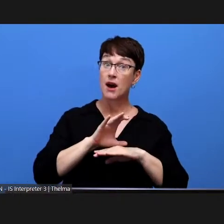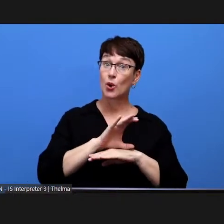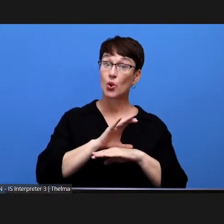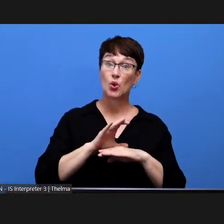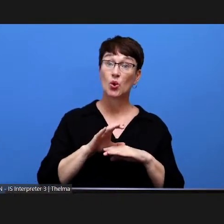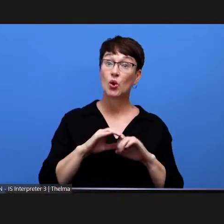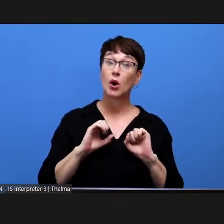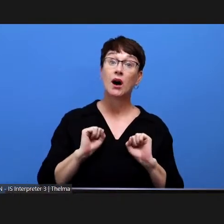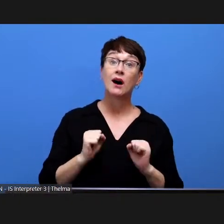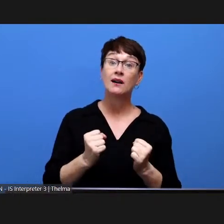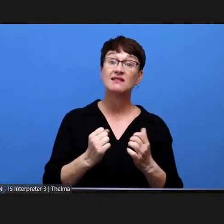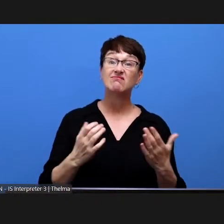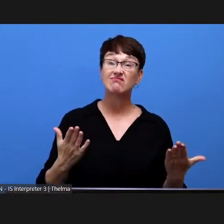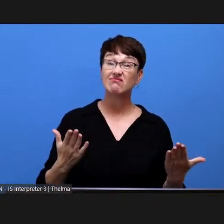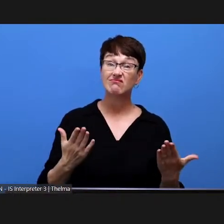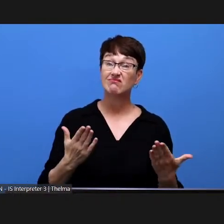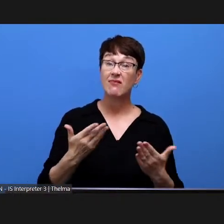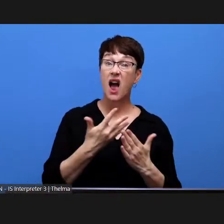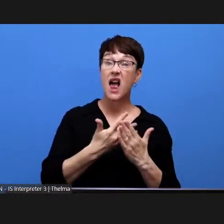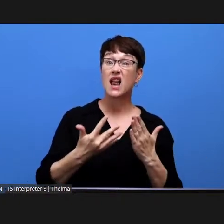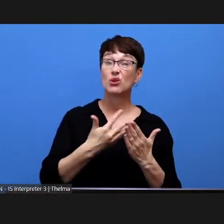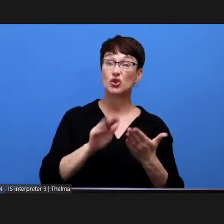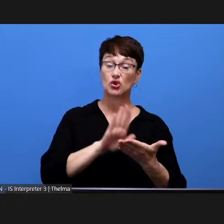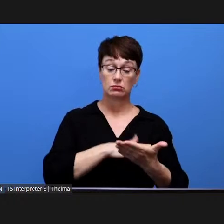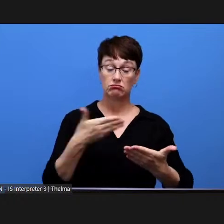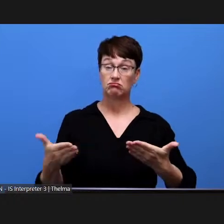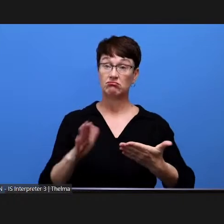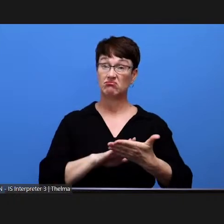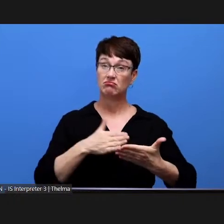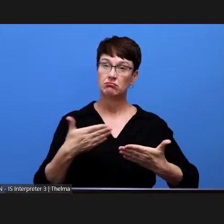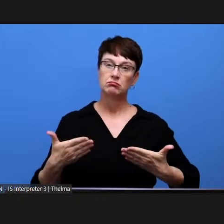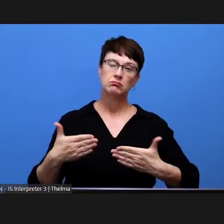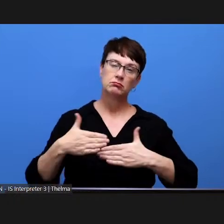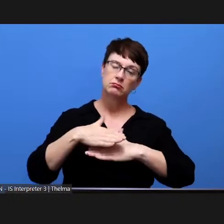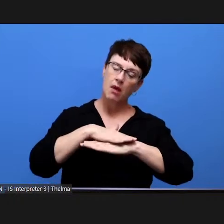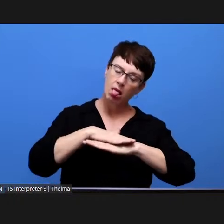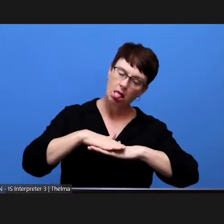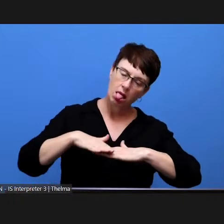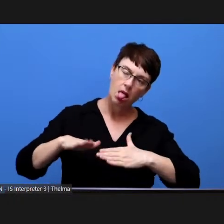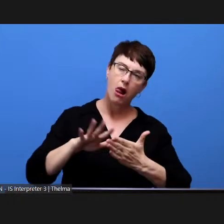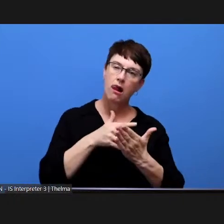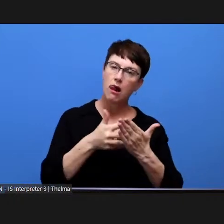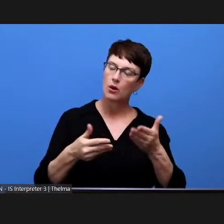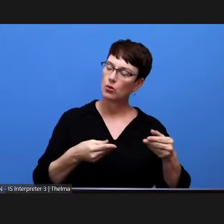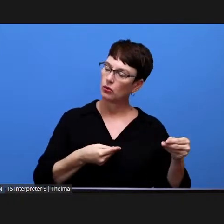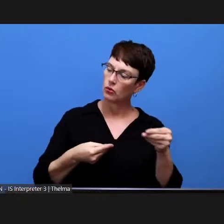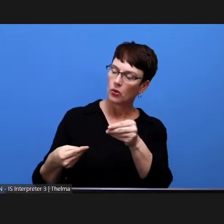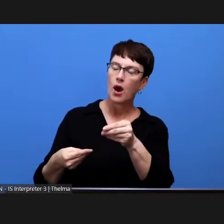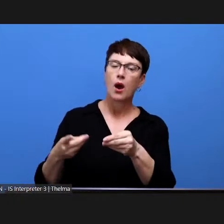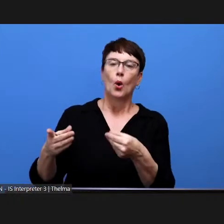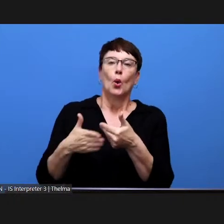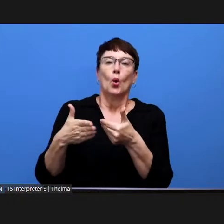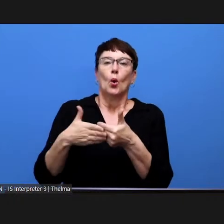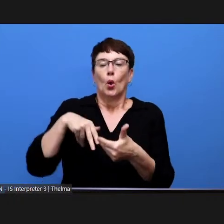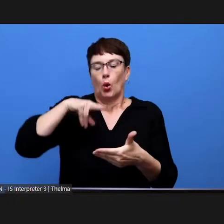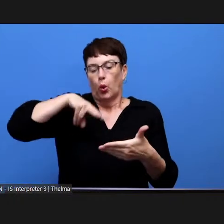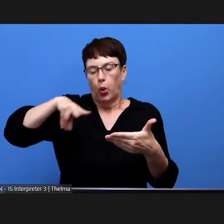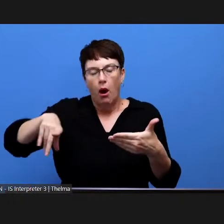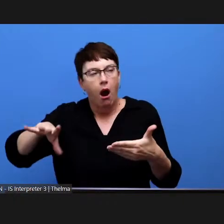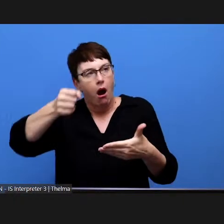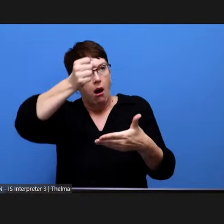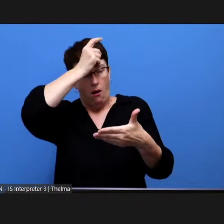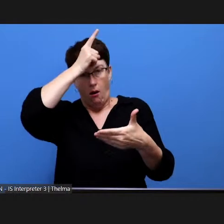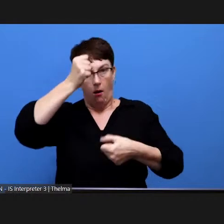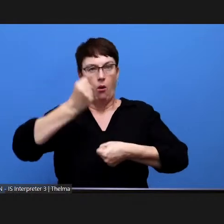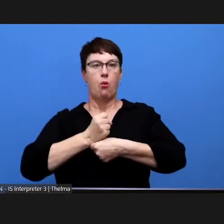much. Thank you very much. Let me take the last intervention, Kenya, here, after we'll give the floor back to the panelists.